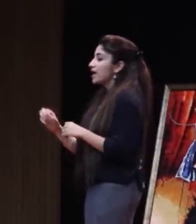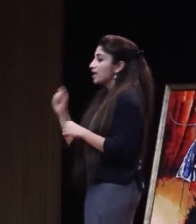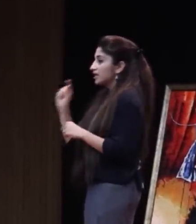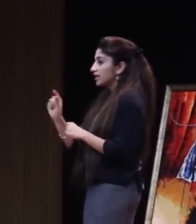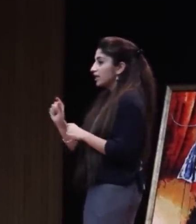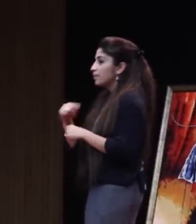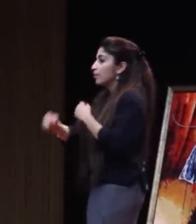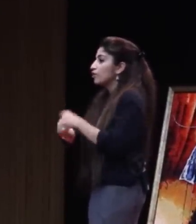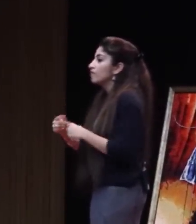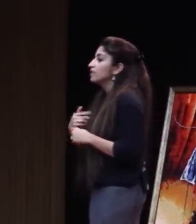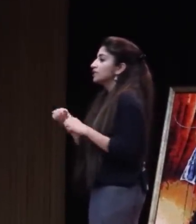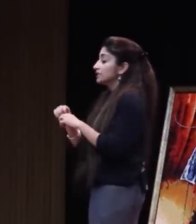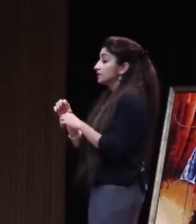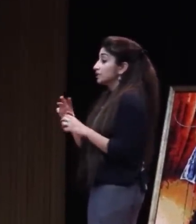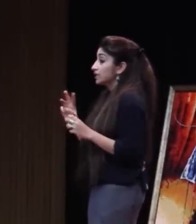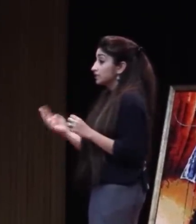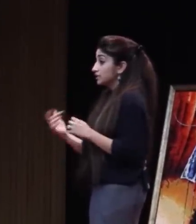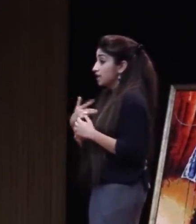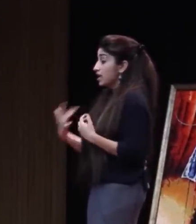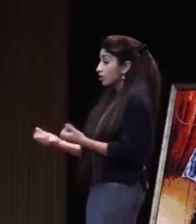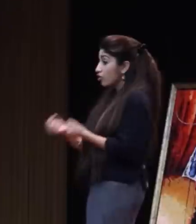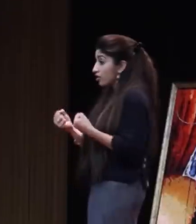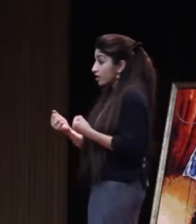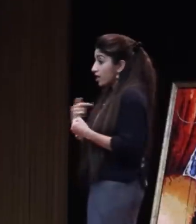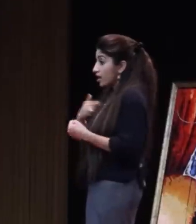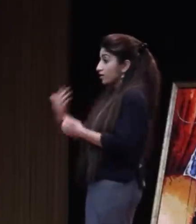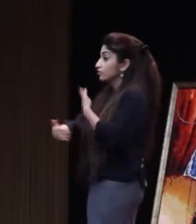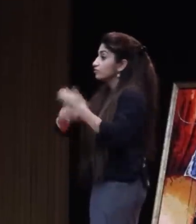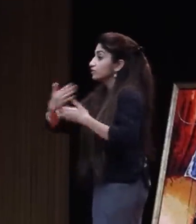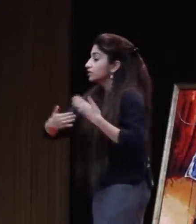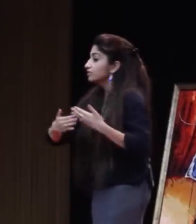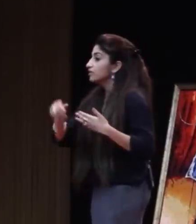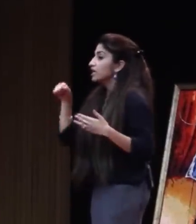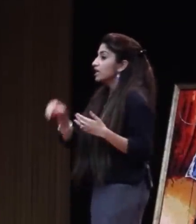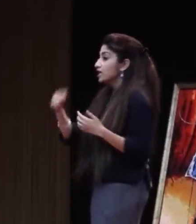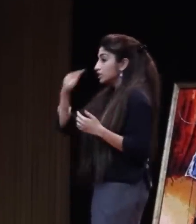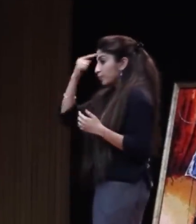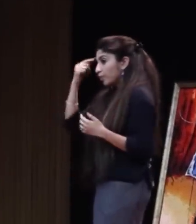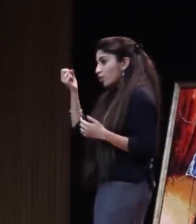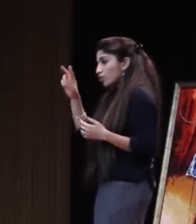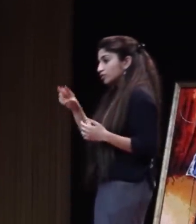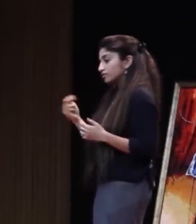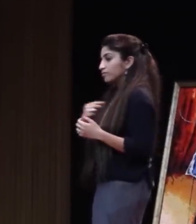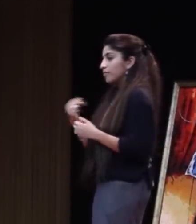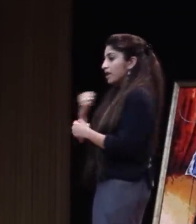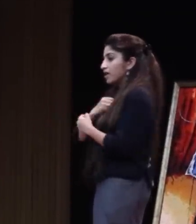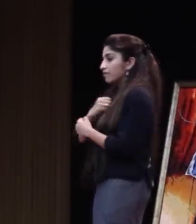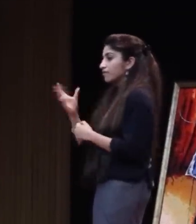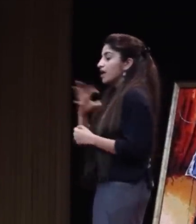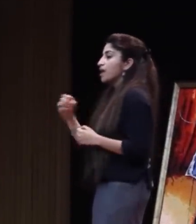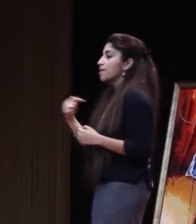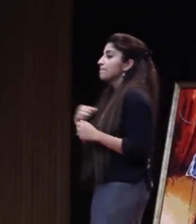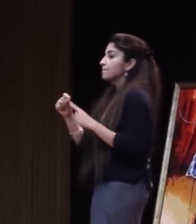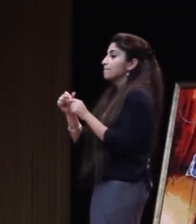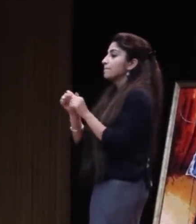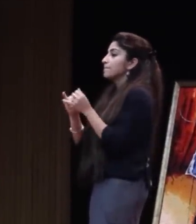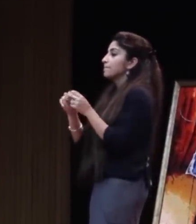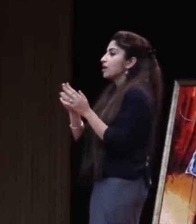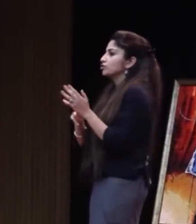So you see, my life and a little bit success that I have achieved were never due to the degrees